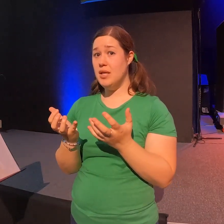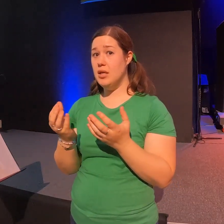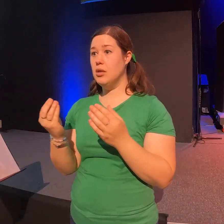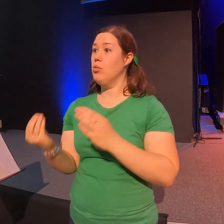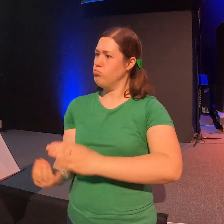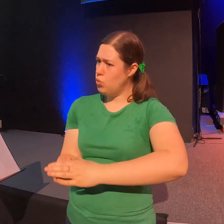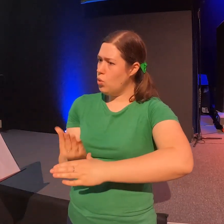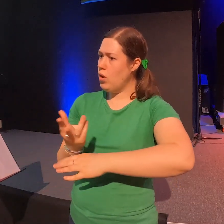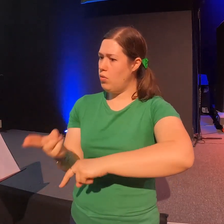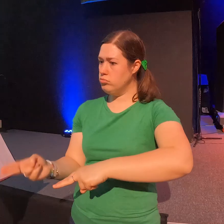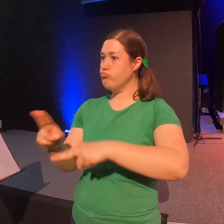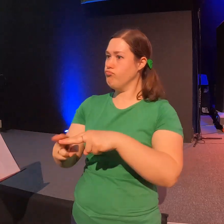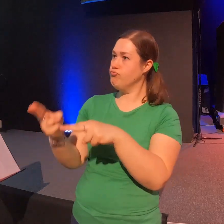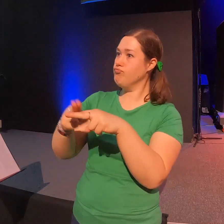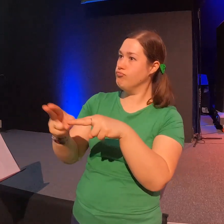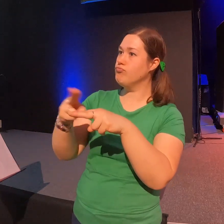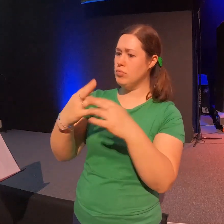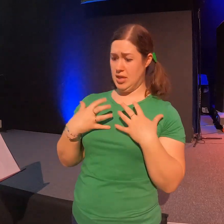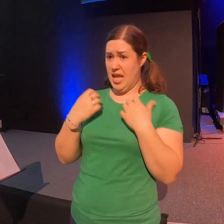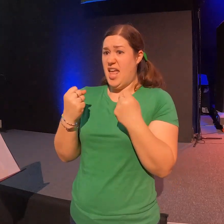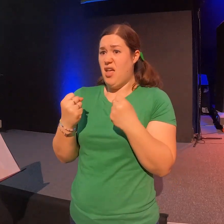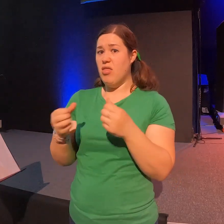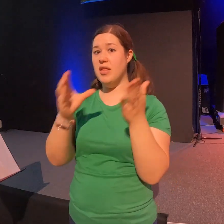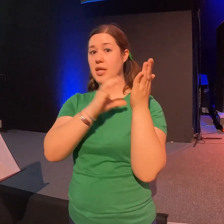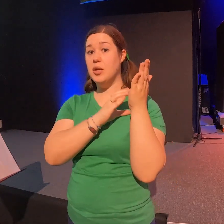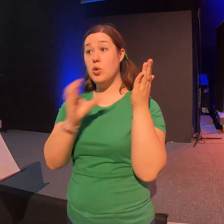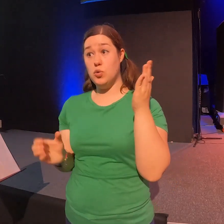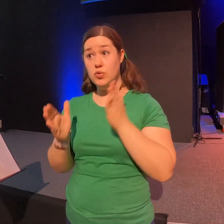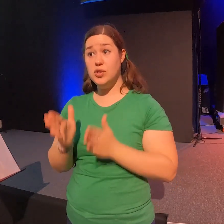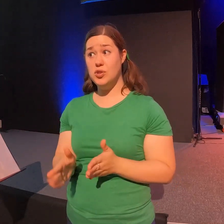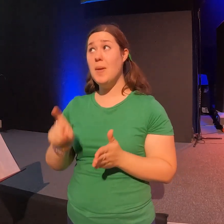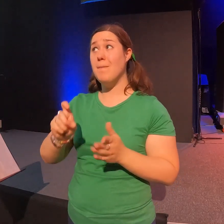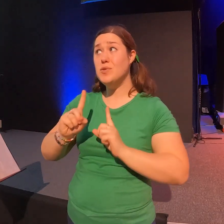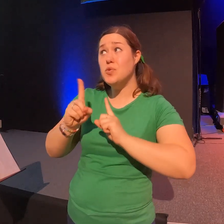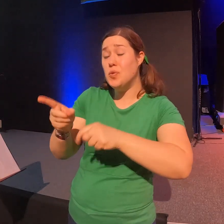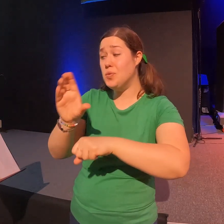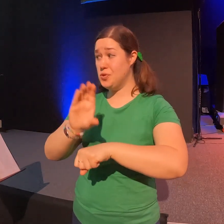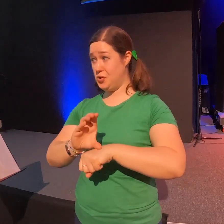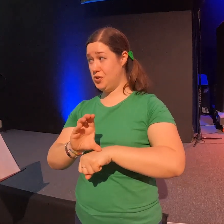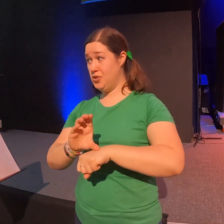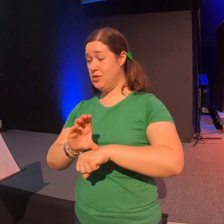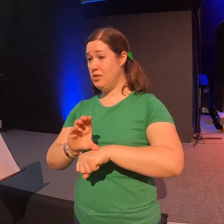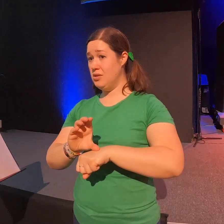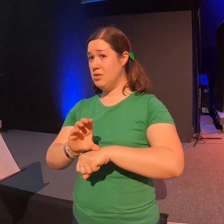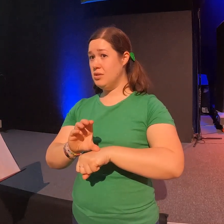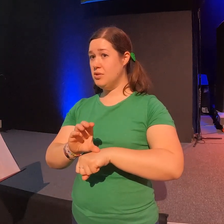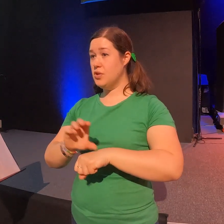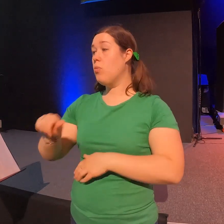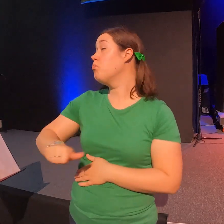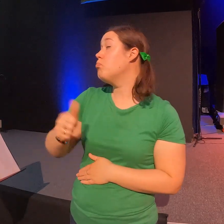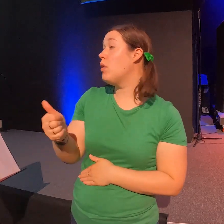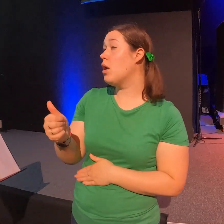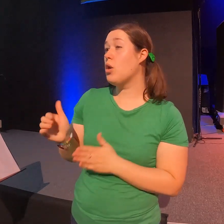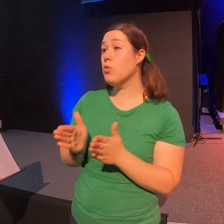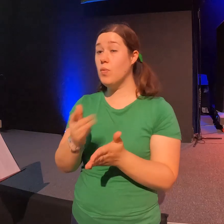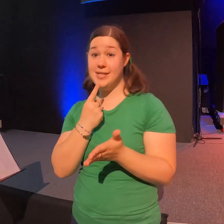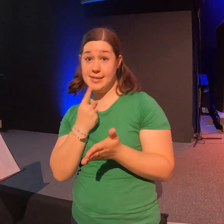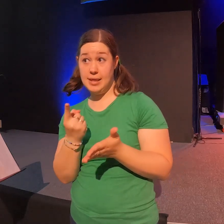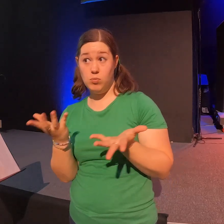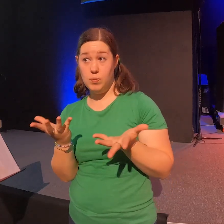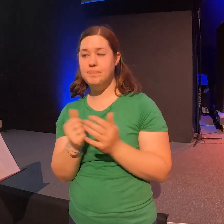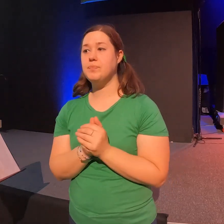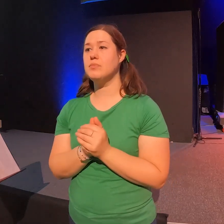Christian, you must go to church. Now, let me put it another way. Can you be a Christian and not go to